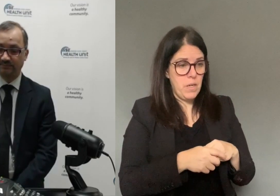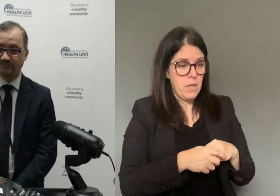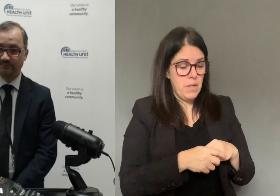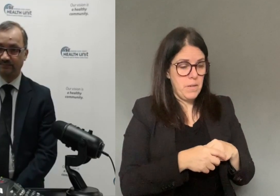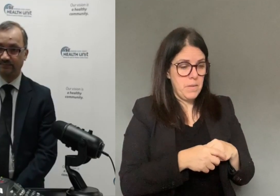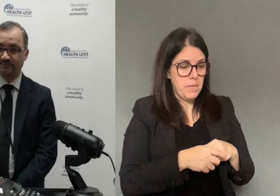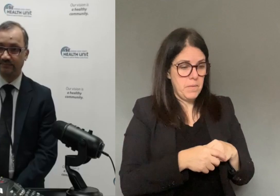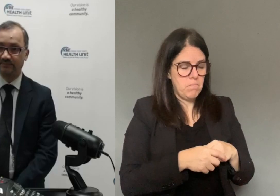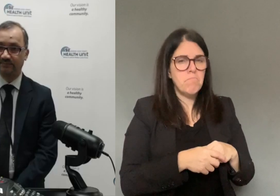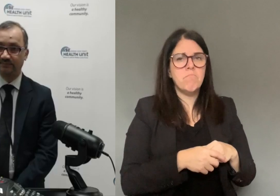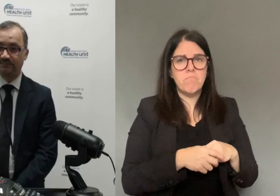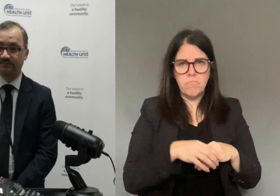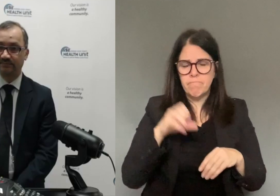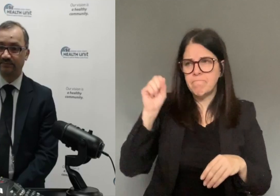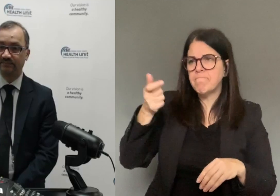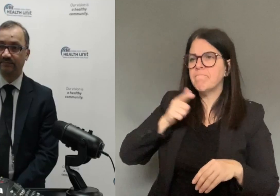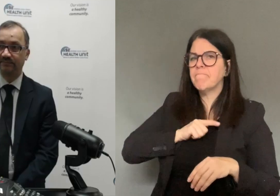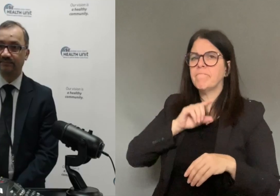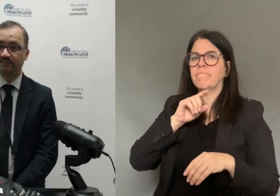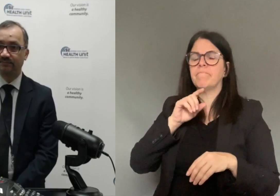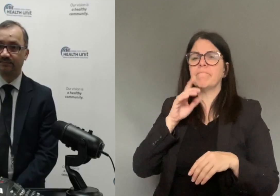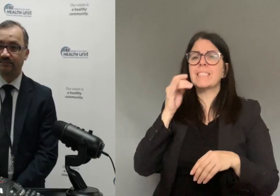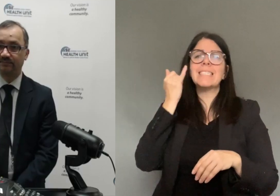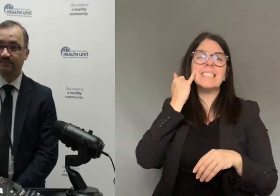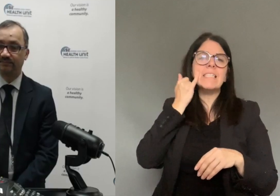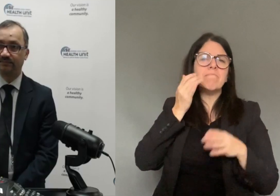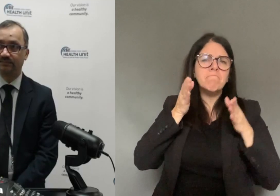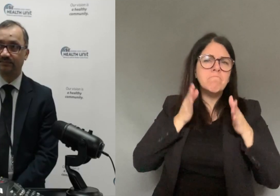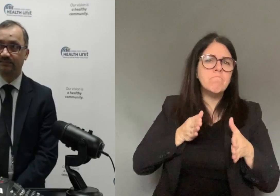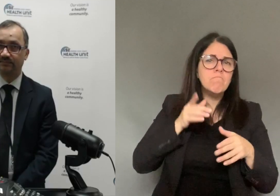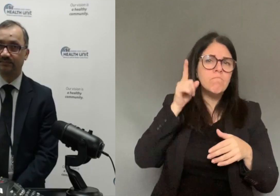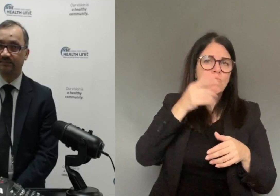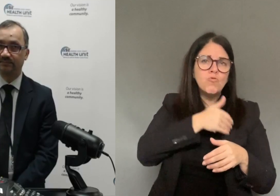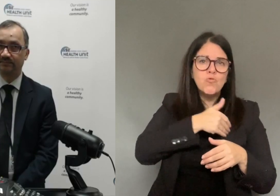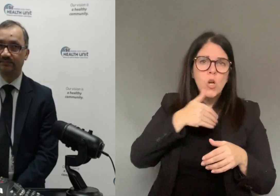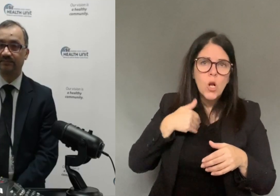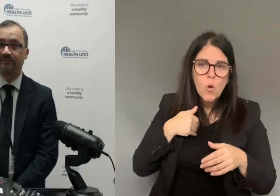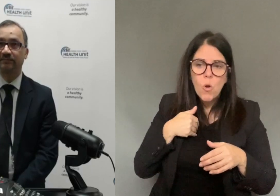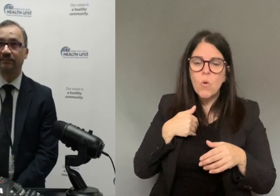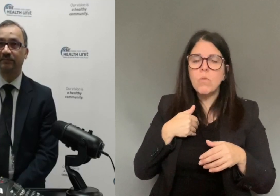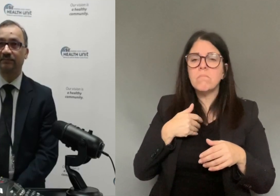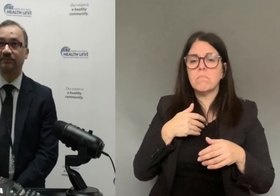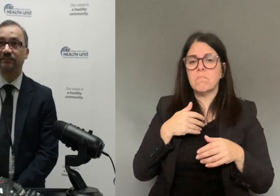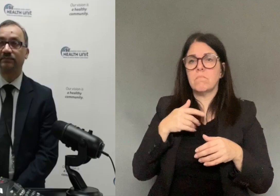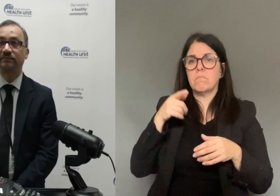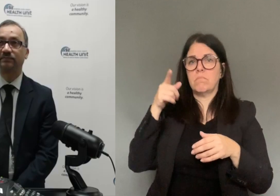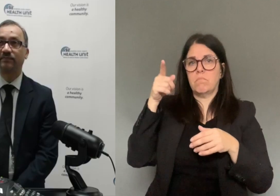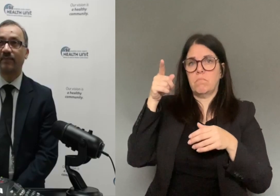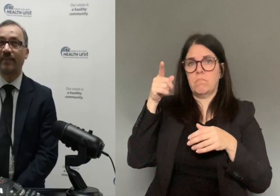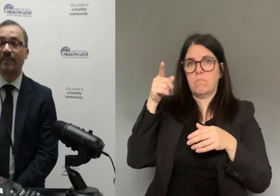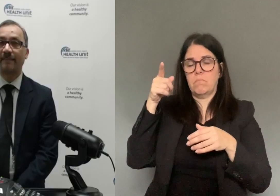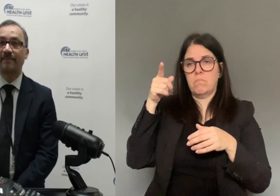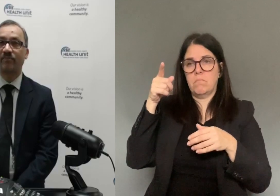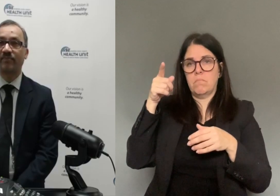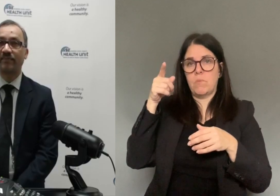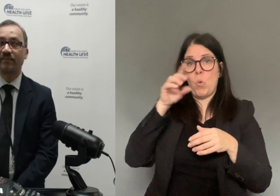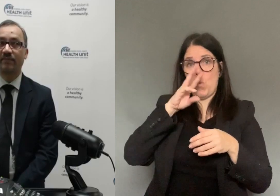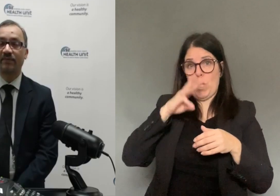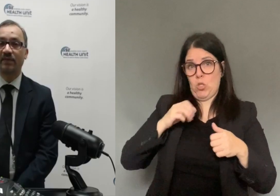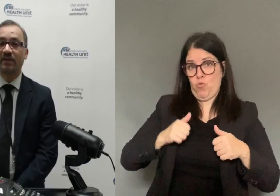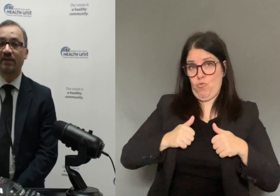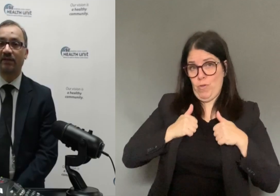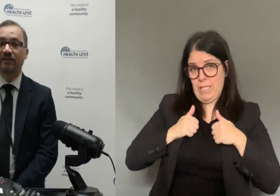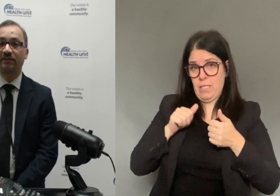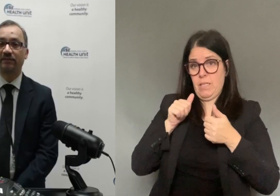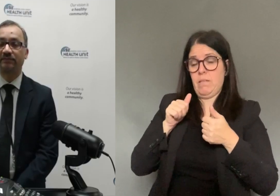If a Toronto resident is in Windsor and tests positive, does the Windsor-Essex Health Unit count that as a confirmed case for